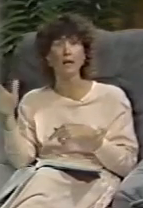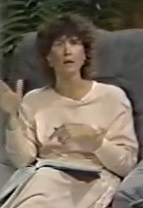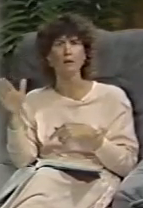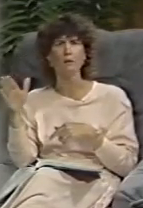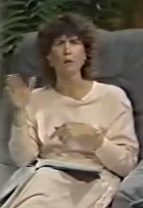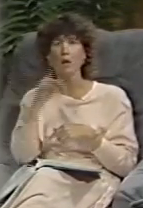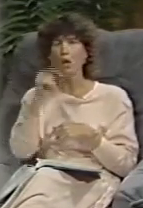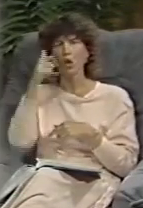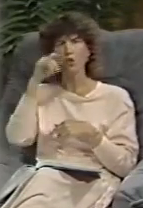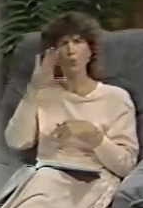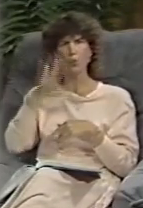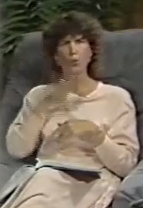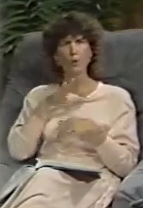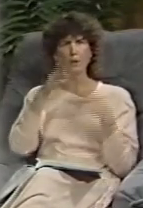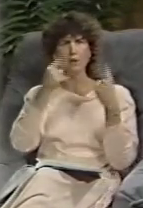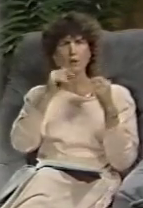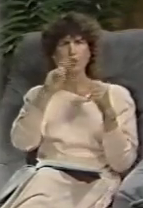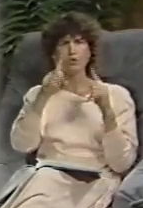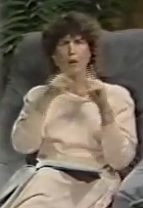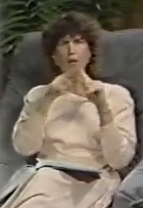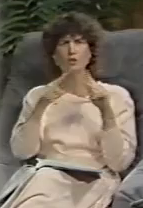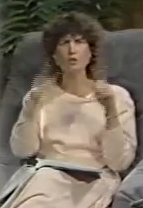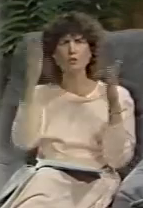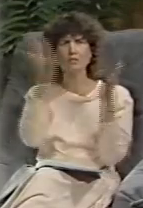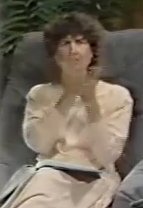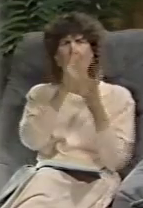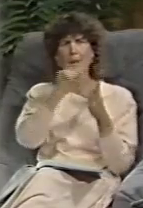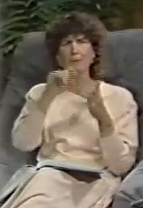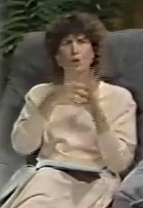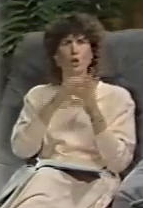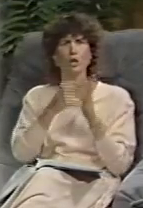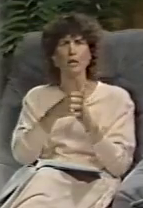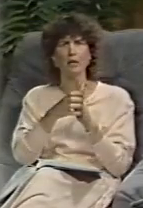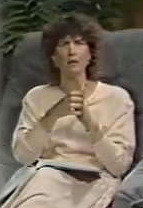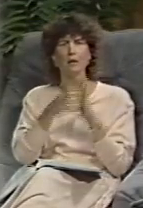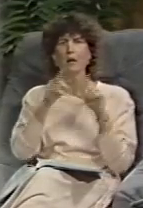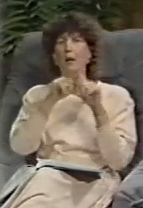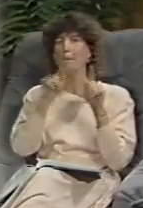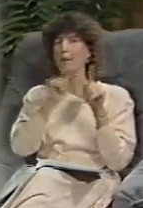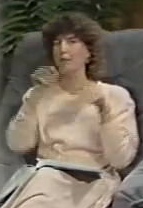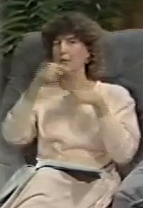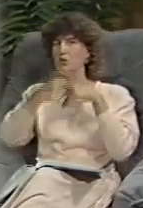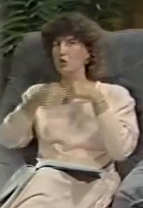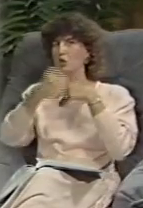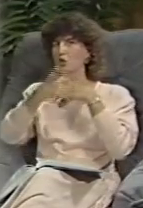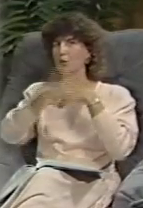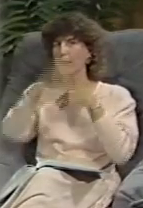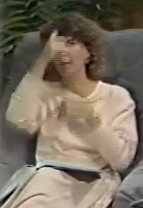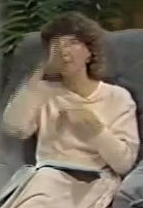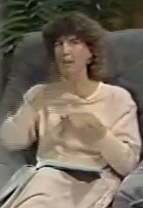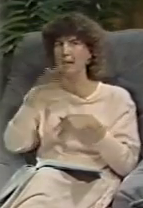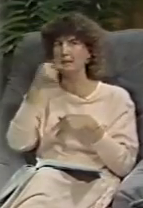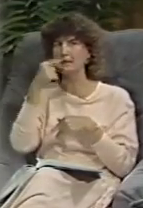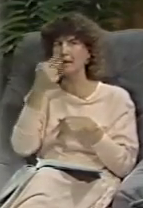away. The woman tried to stop the cookie, but the gingerbread man